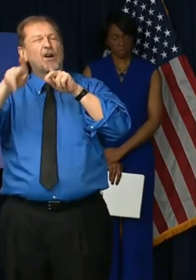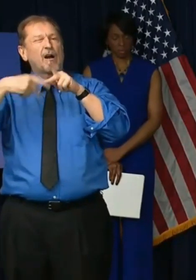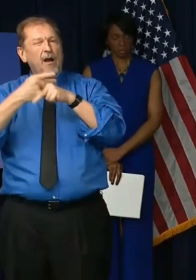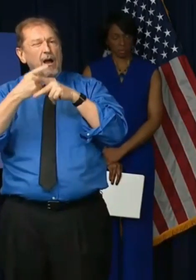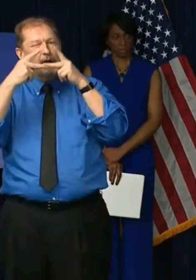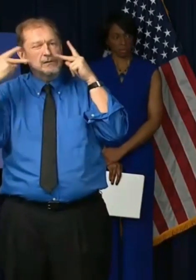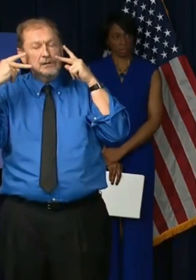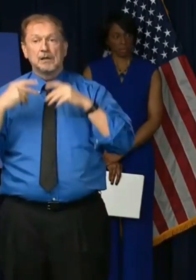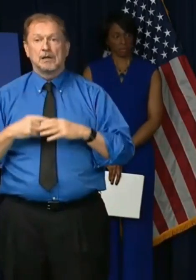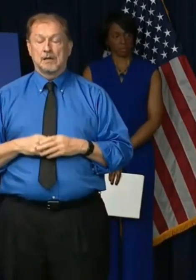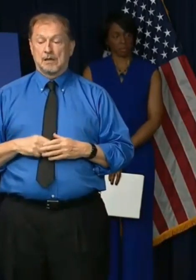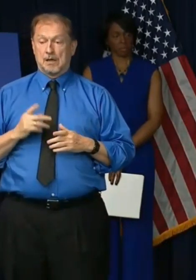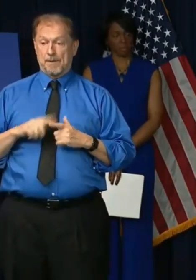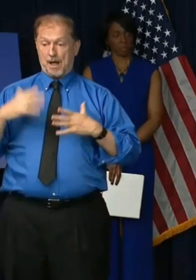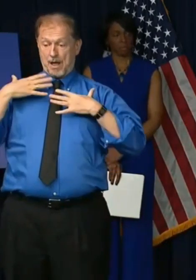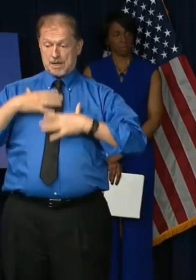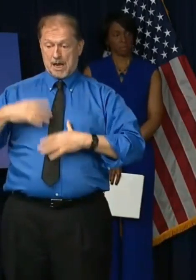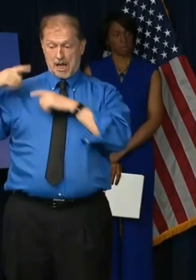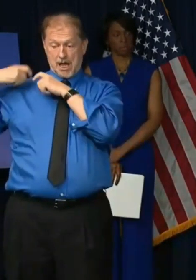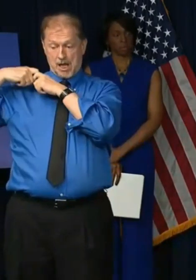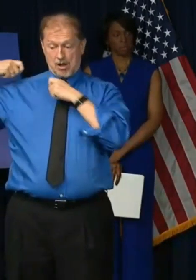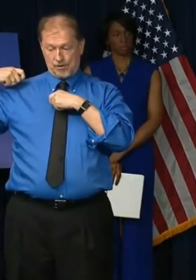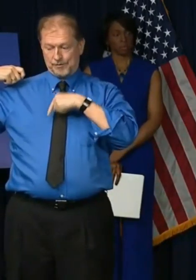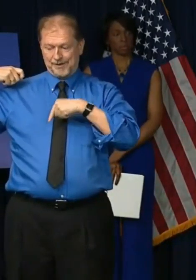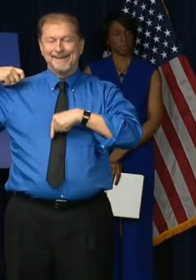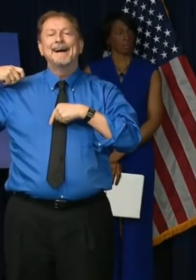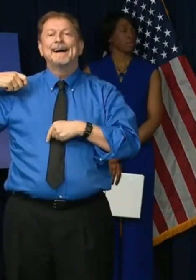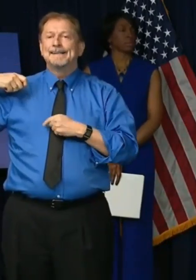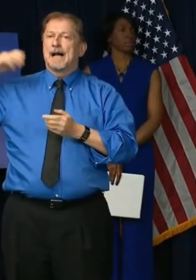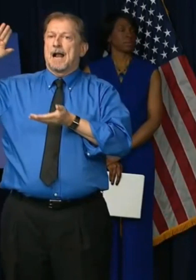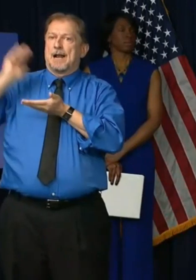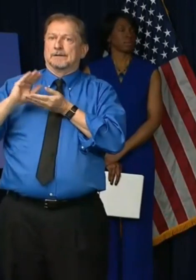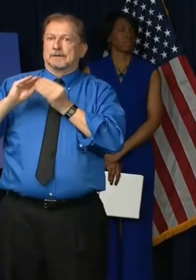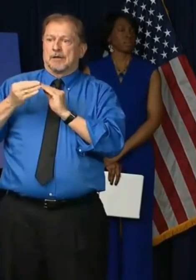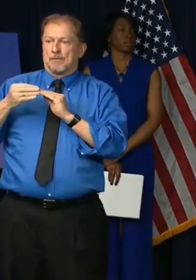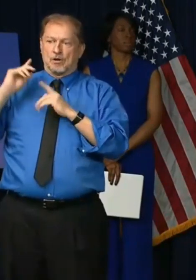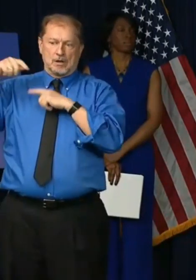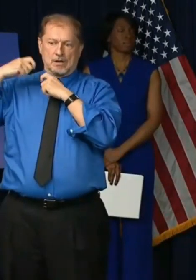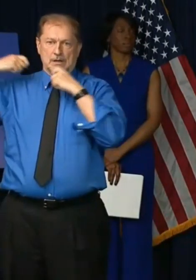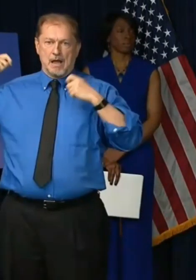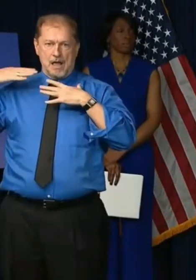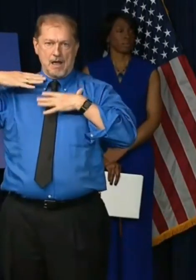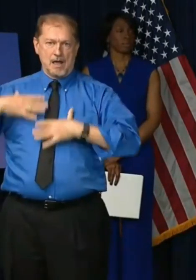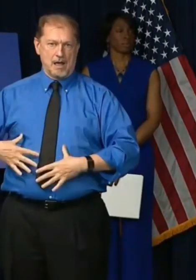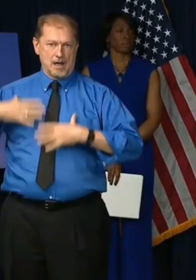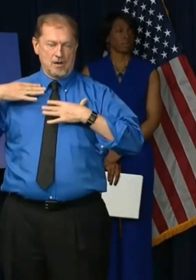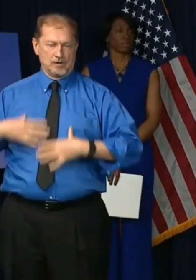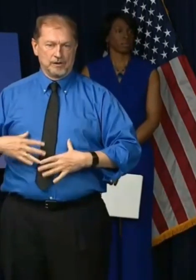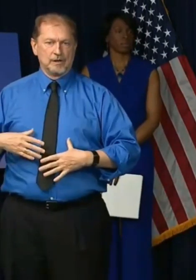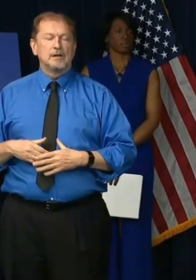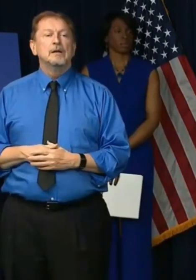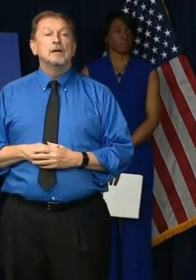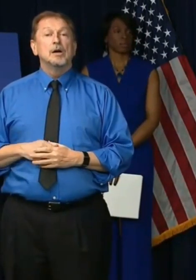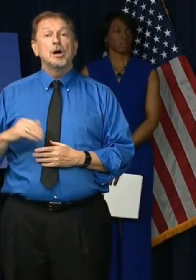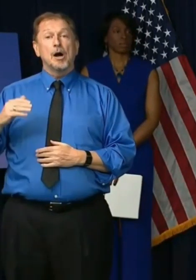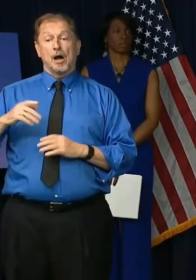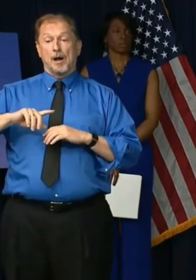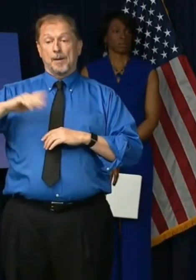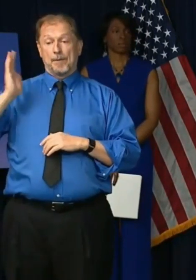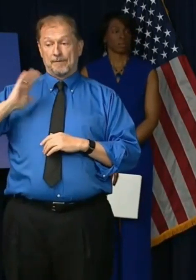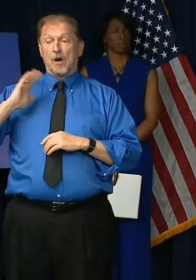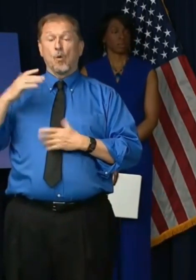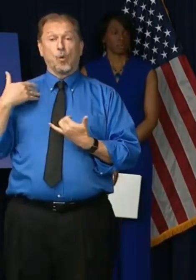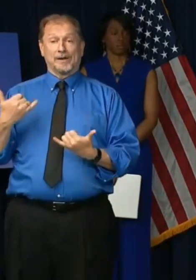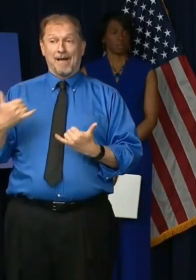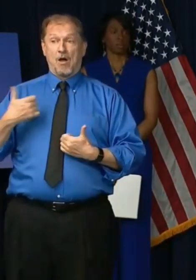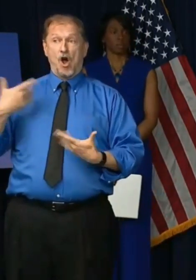supply. And indeed, I spoke about this with our team this morning because we have actually a number of gowns, lots of gowns that are on